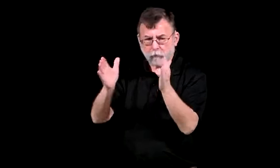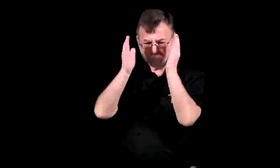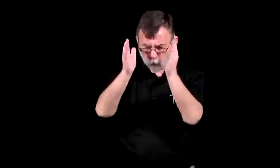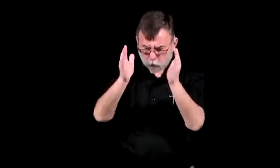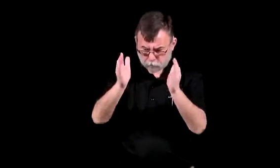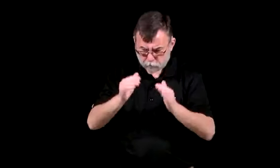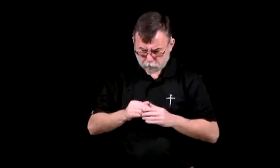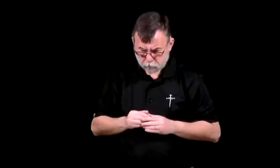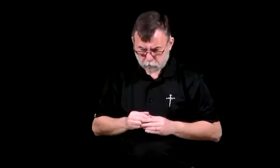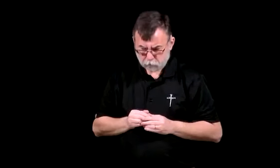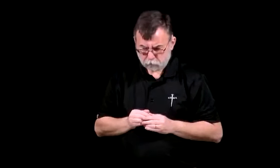Focus.